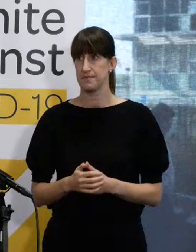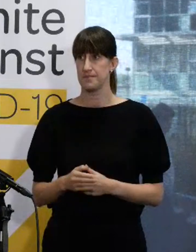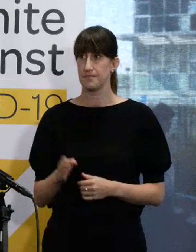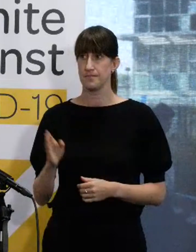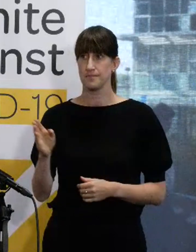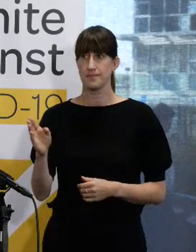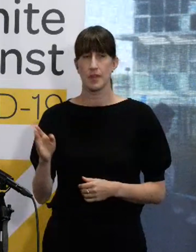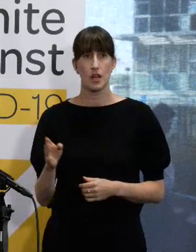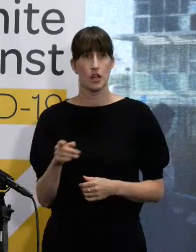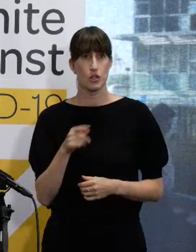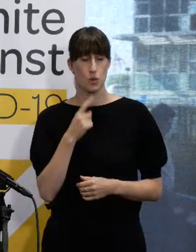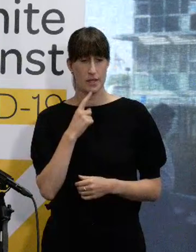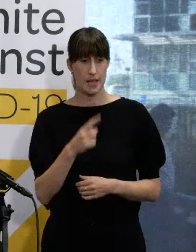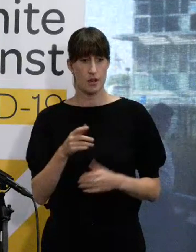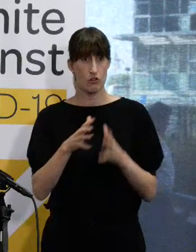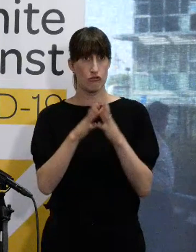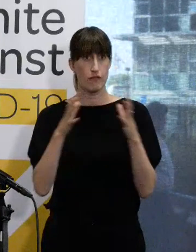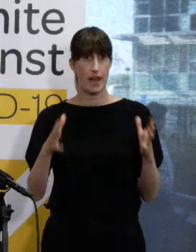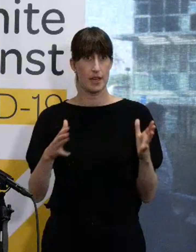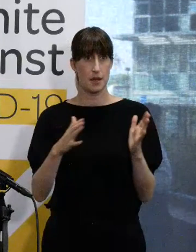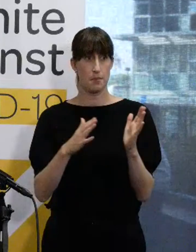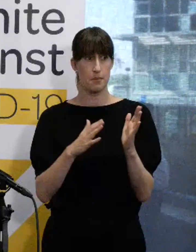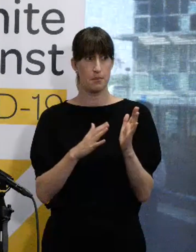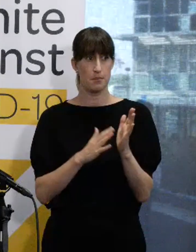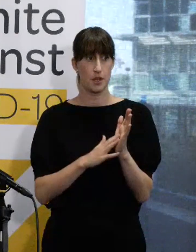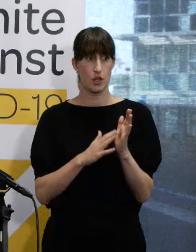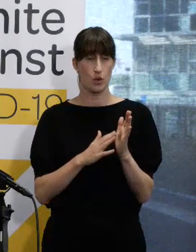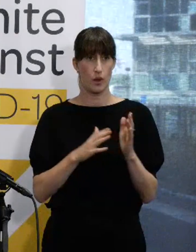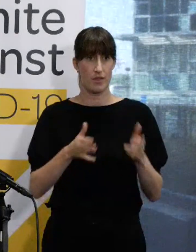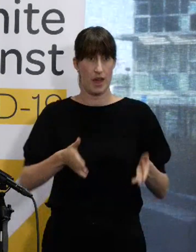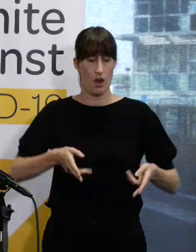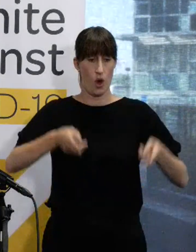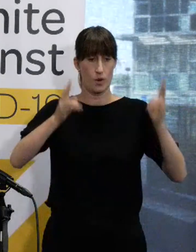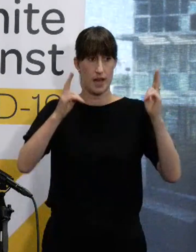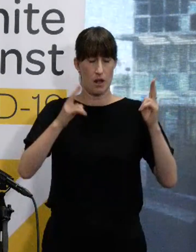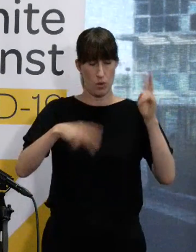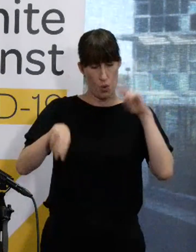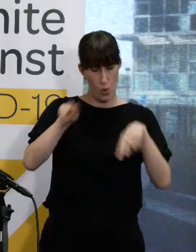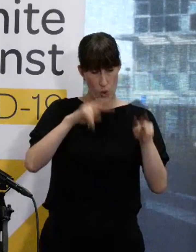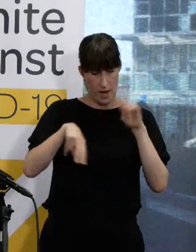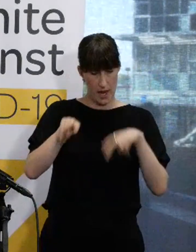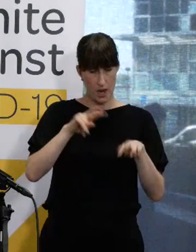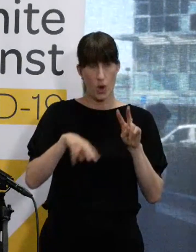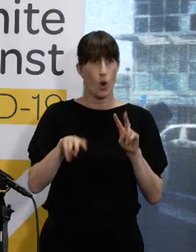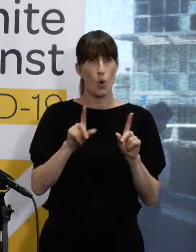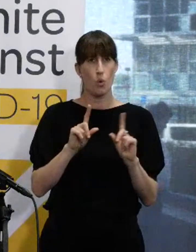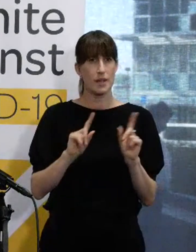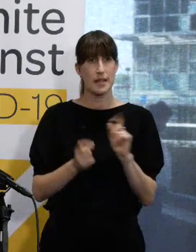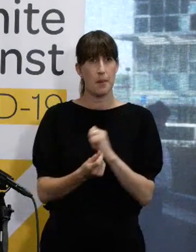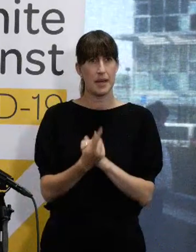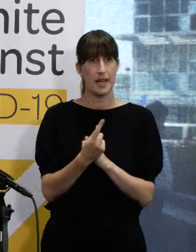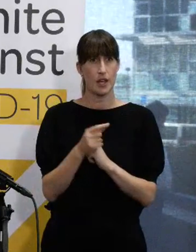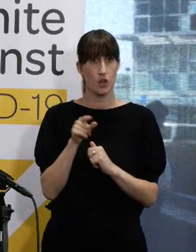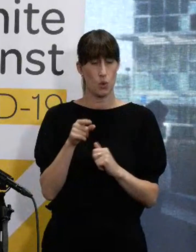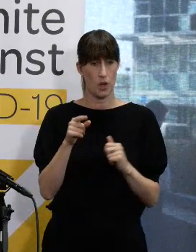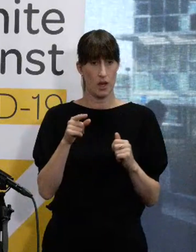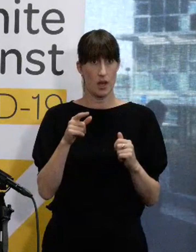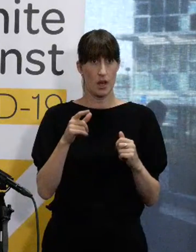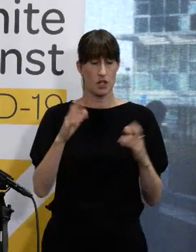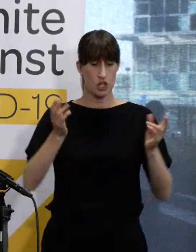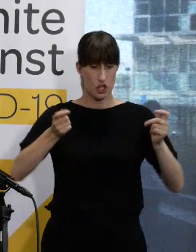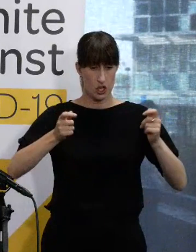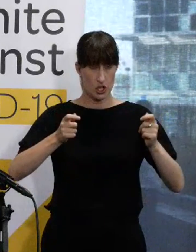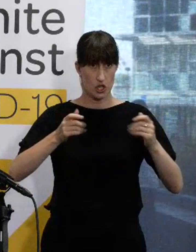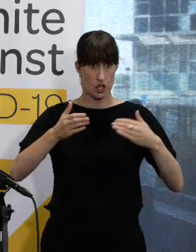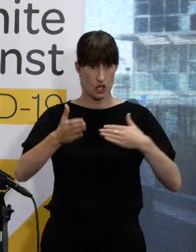Grand Mercure, what is happening in the interim? Is that facility being shut down, or is it being stripped back to 50% capacity? You